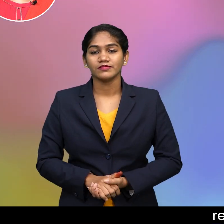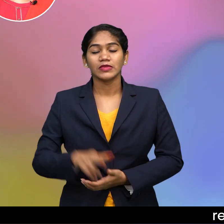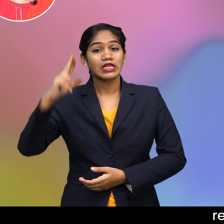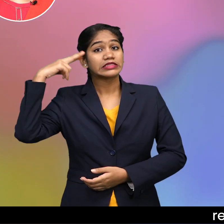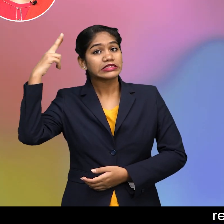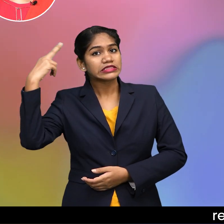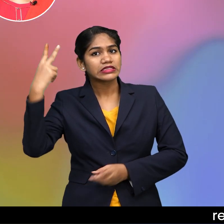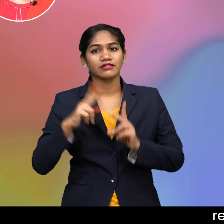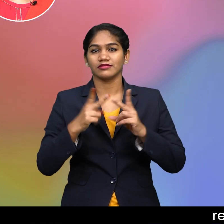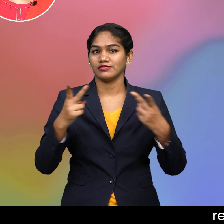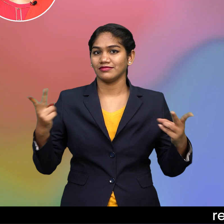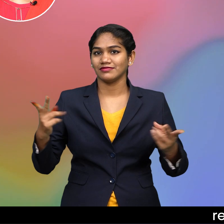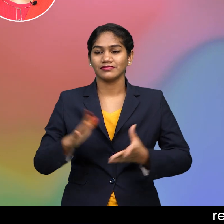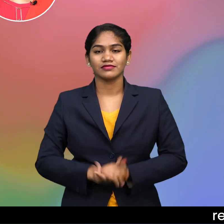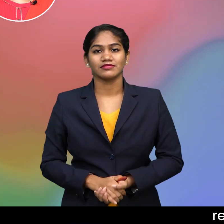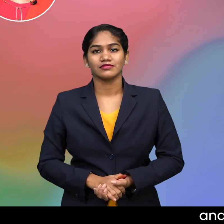reasoning,